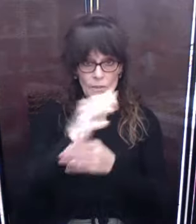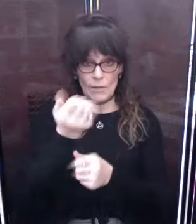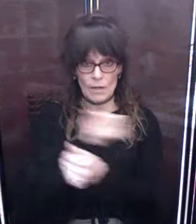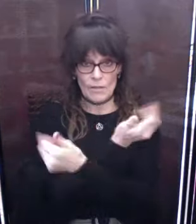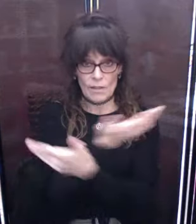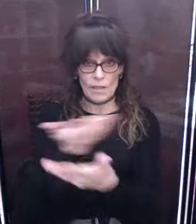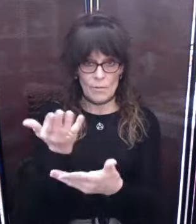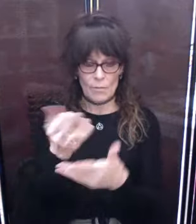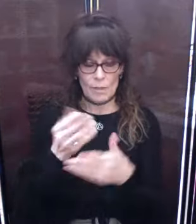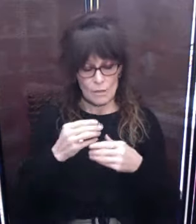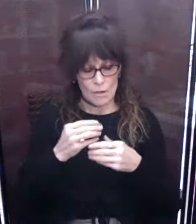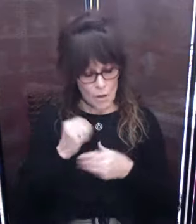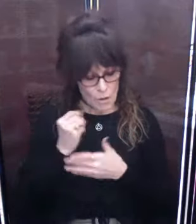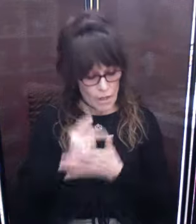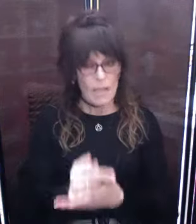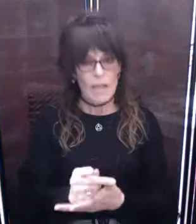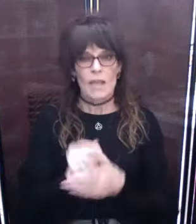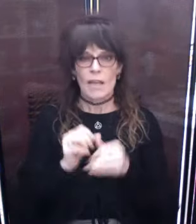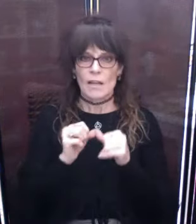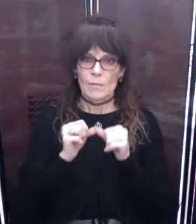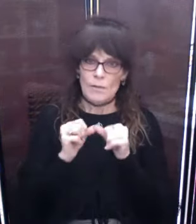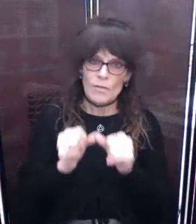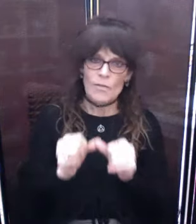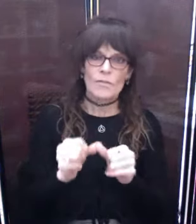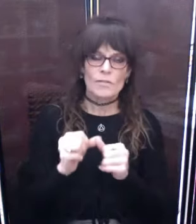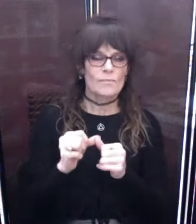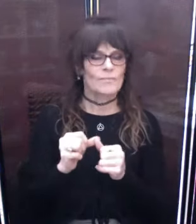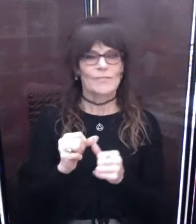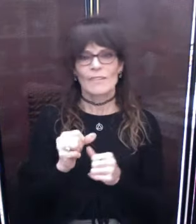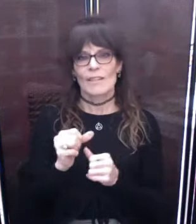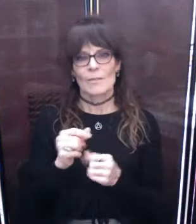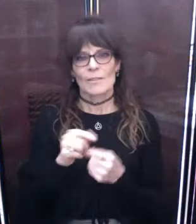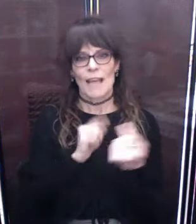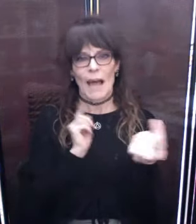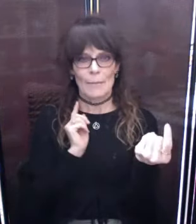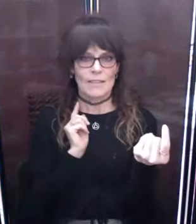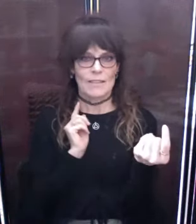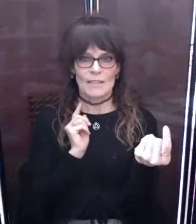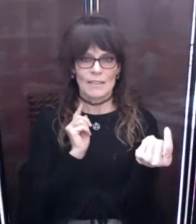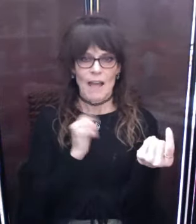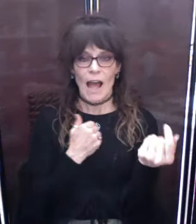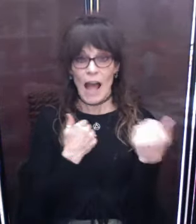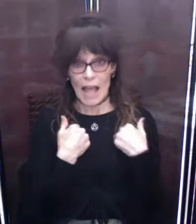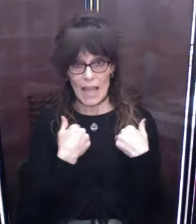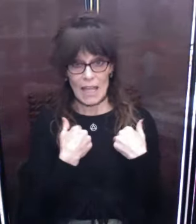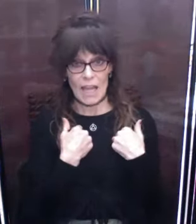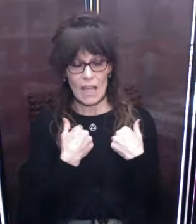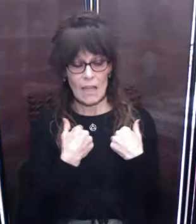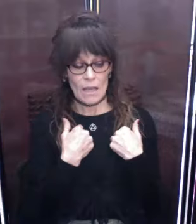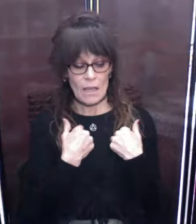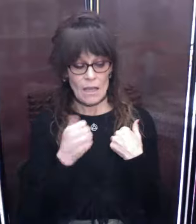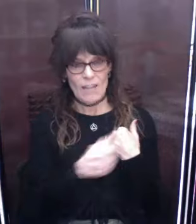and I'm going to rebuild from here. It was actually the opposite. I I had had a another crash and burn with